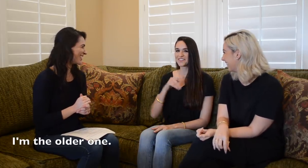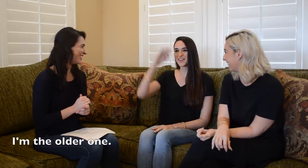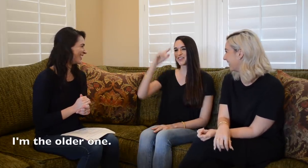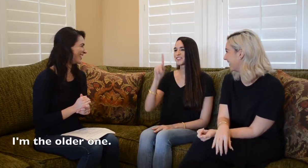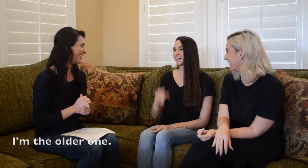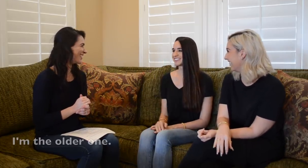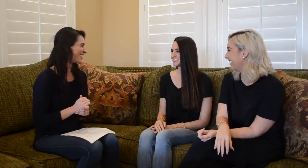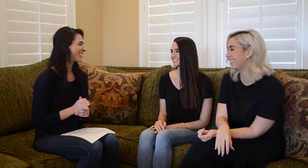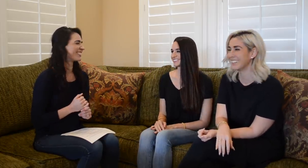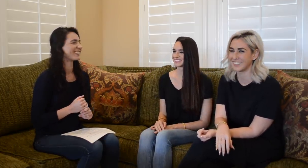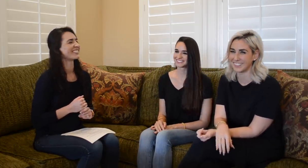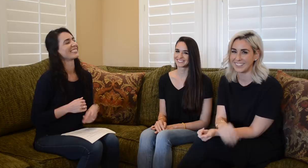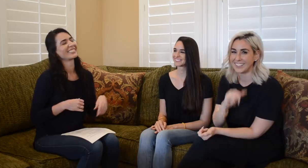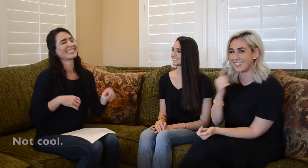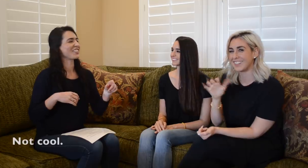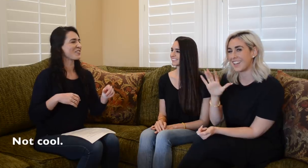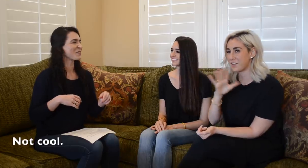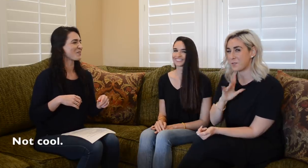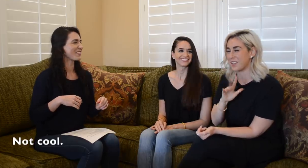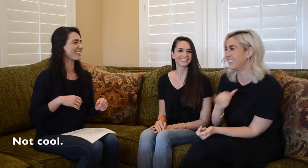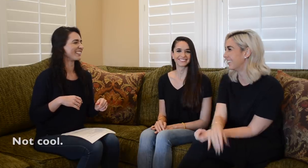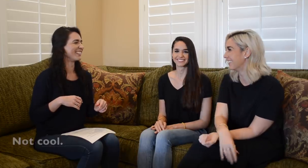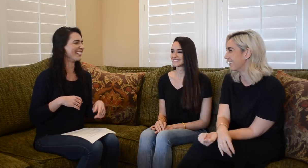I'm the older one. Not cool.